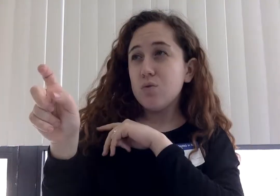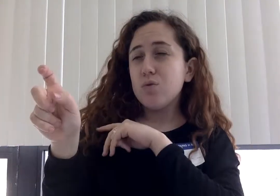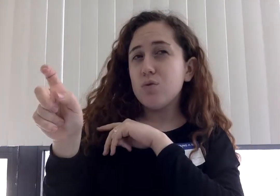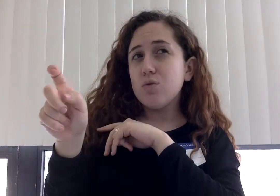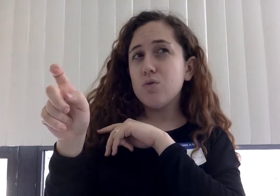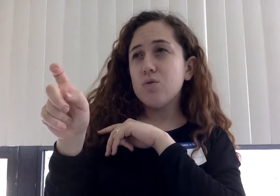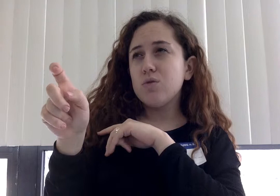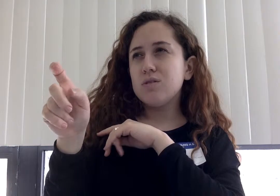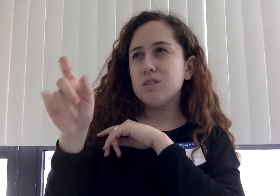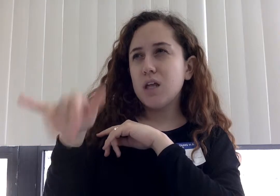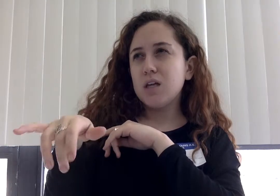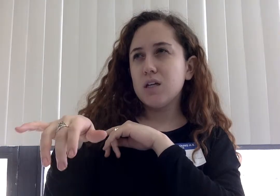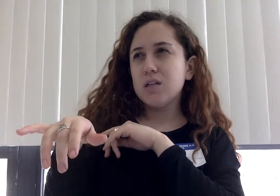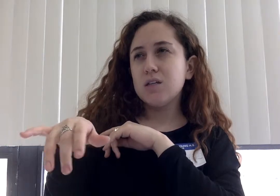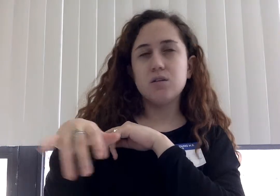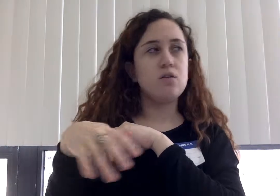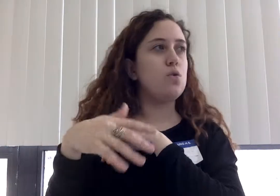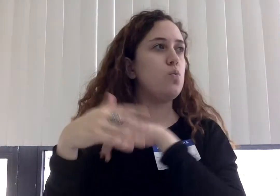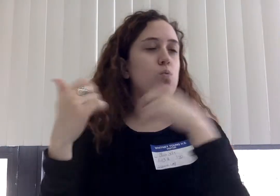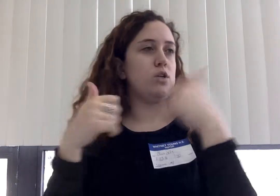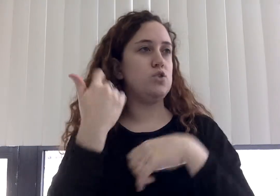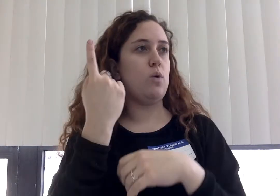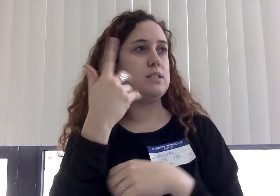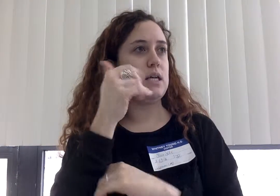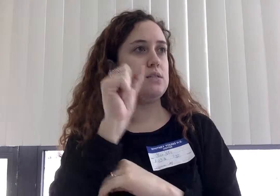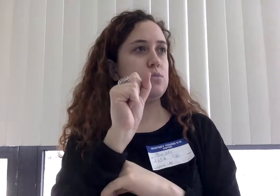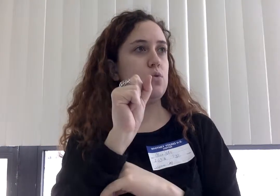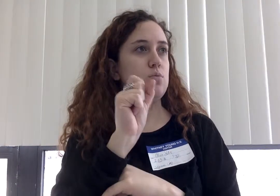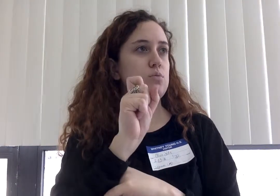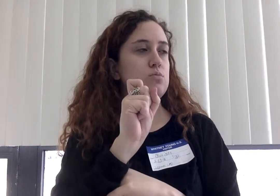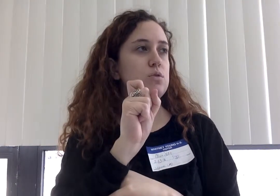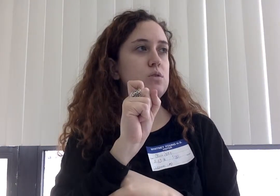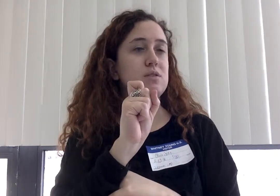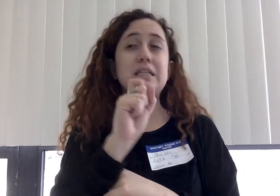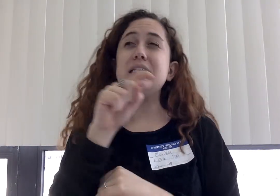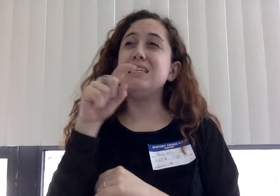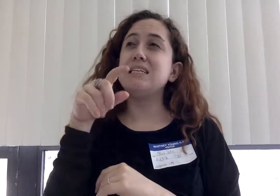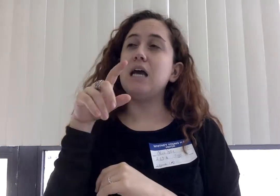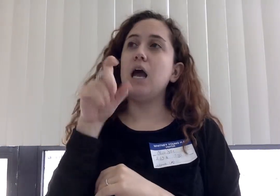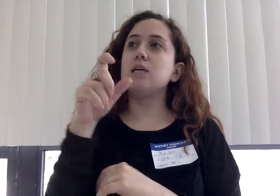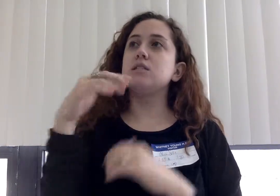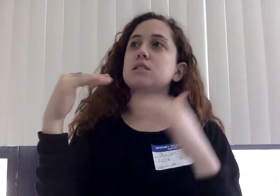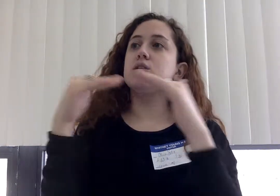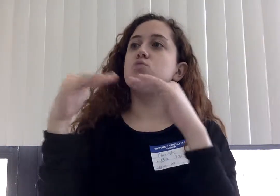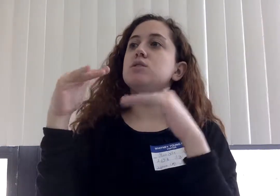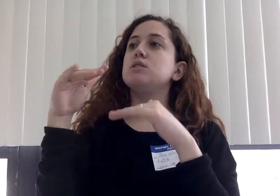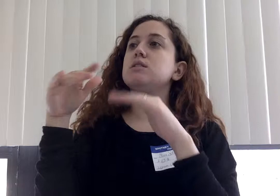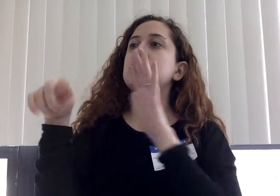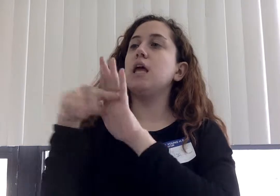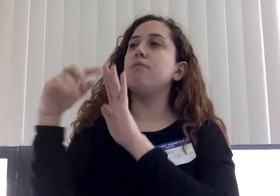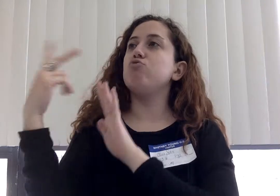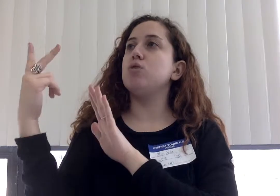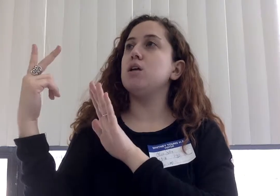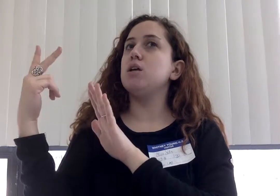Is that Which one is an asymptote? the x equals -3? X equals, because, yeah, we can't